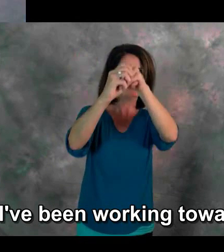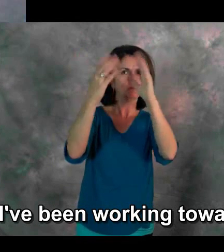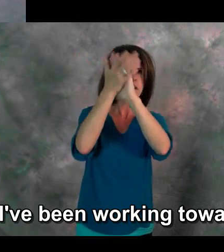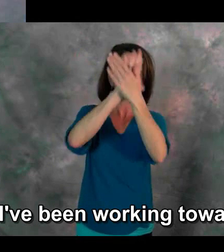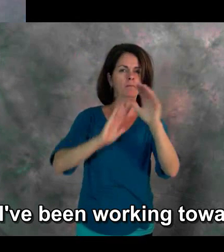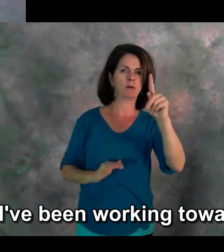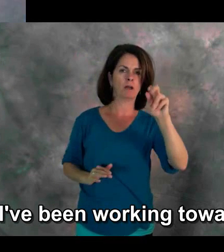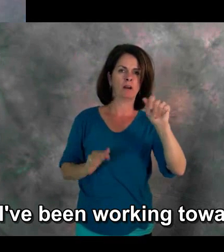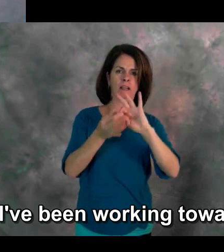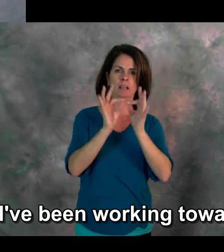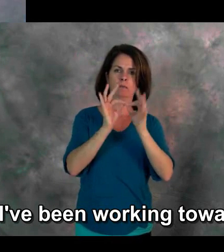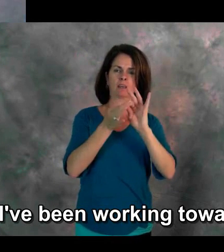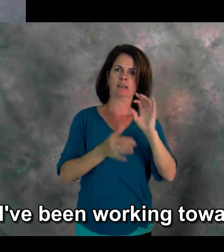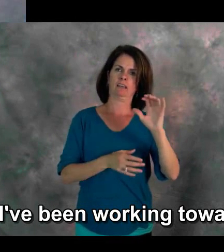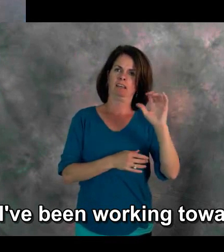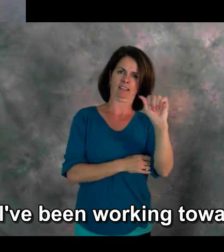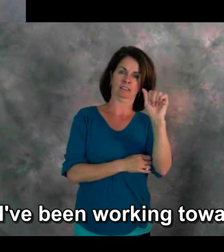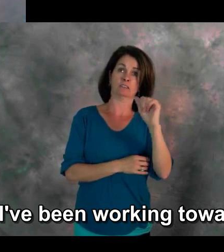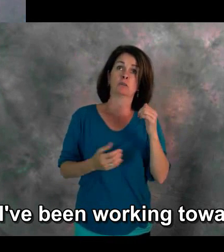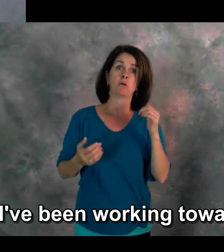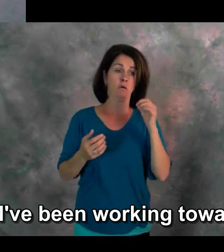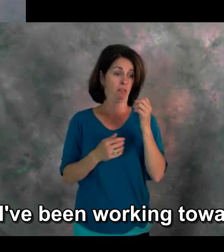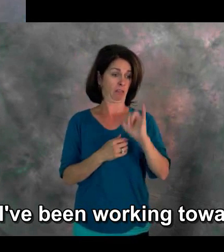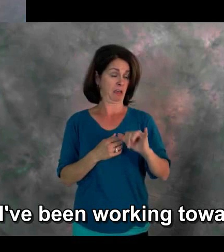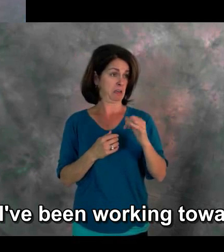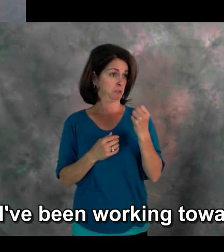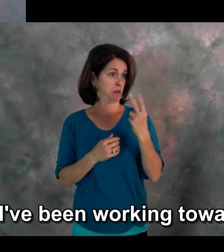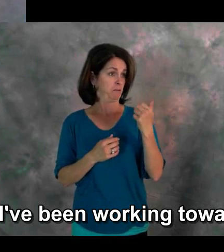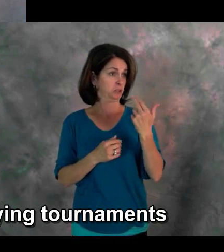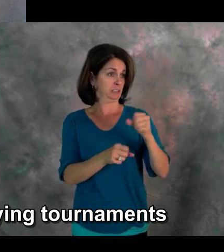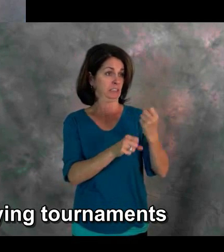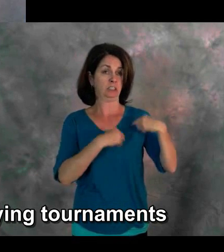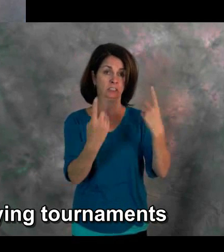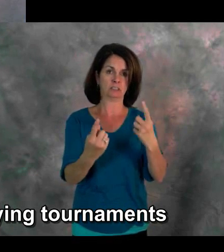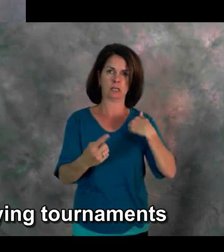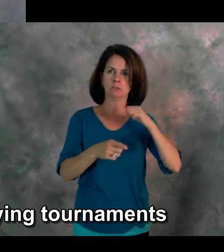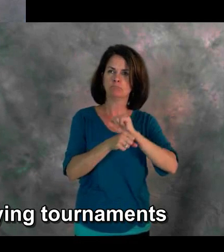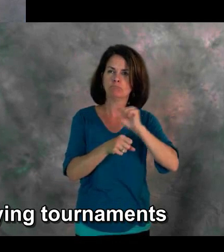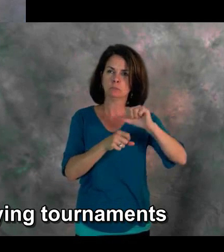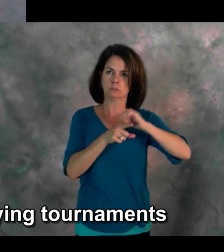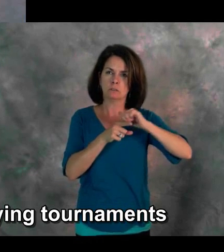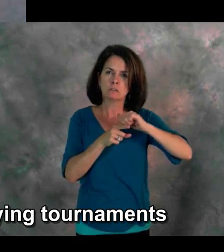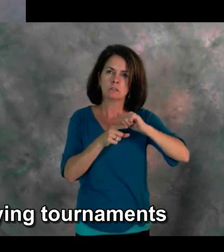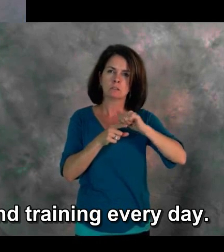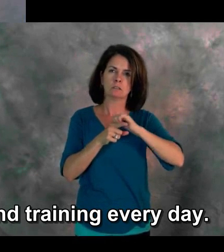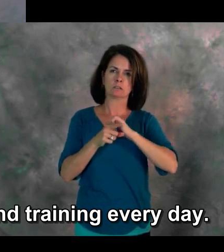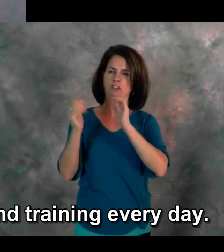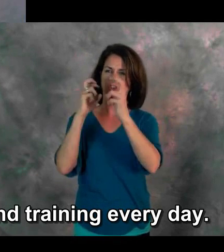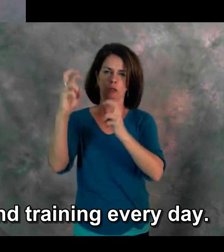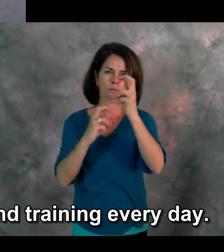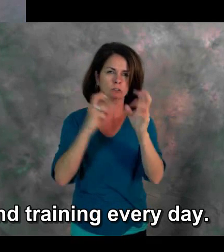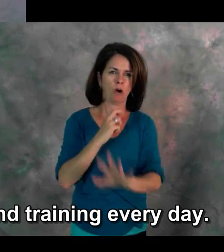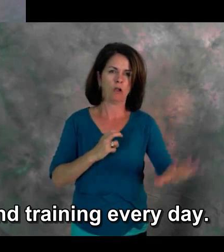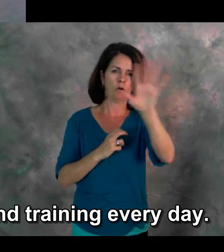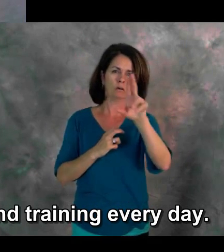so for the last 12 or 13 years, I've been working towards that goal and playing in tournaments all over the country